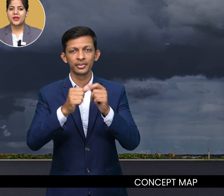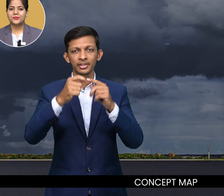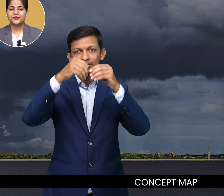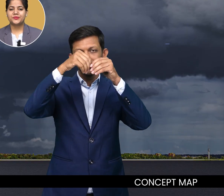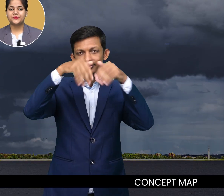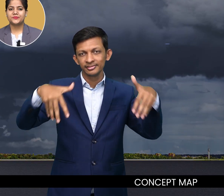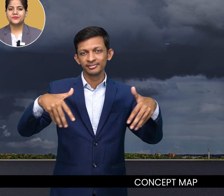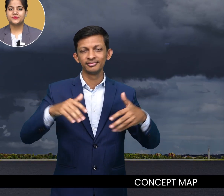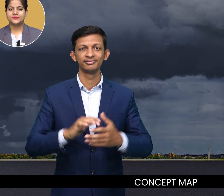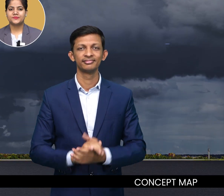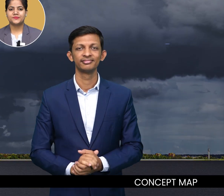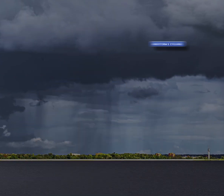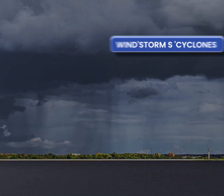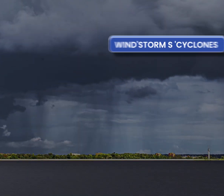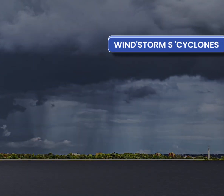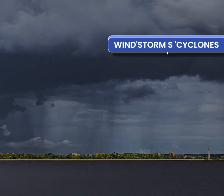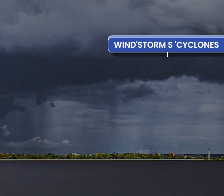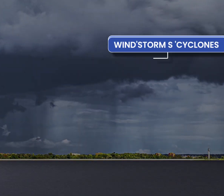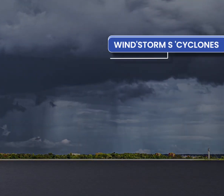concept map.